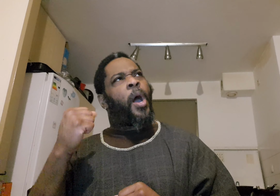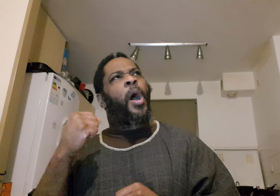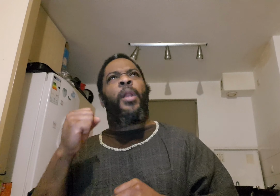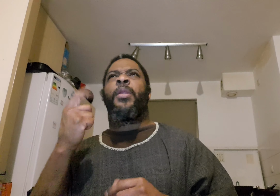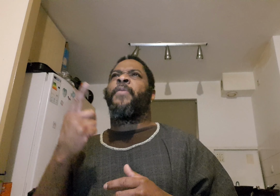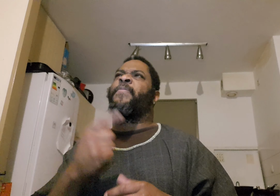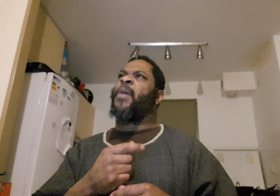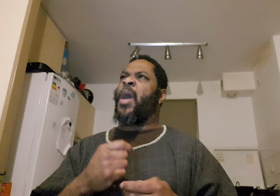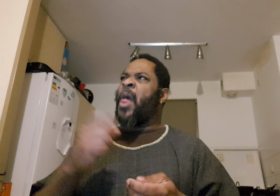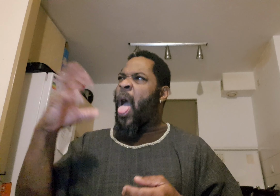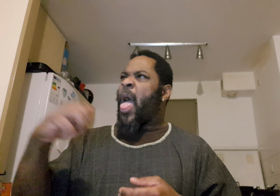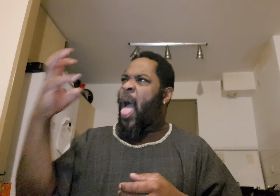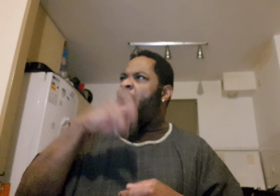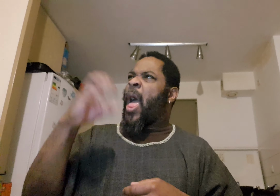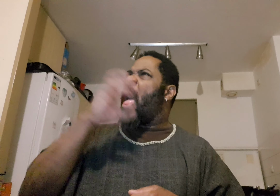For living,